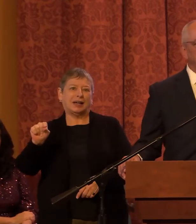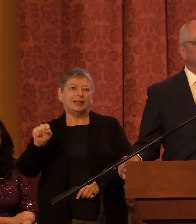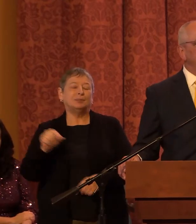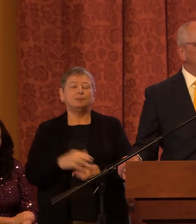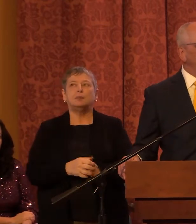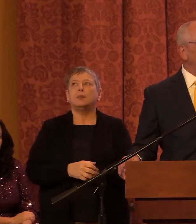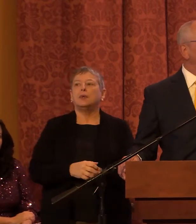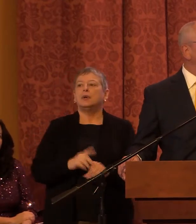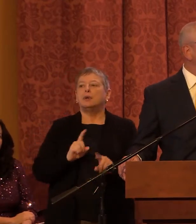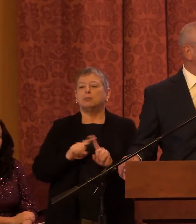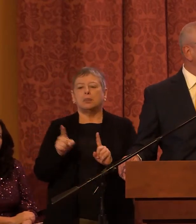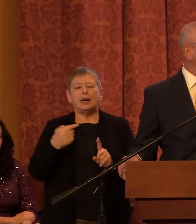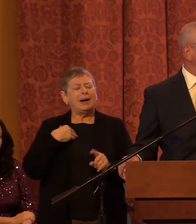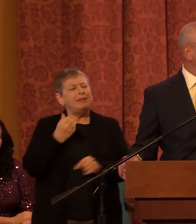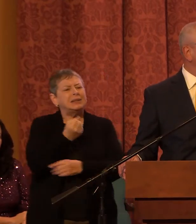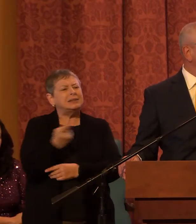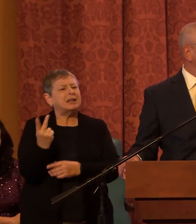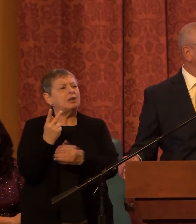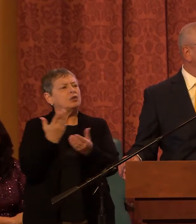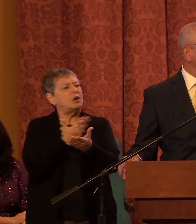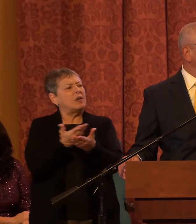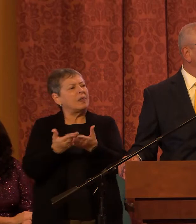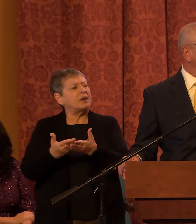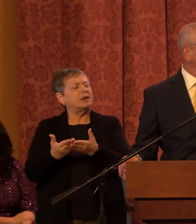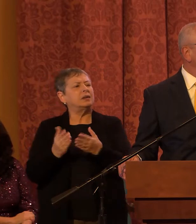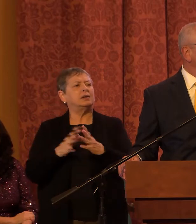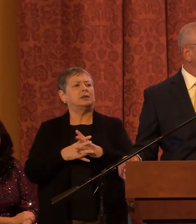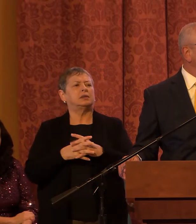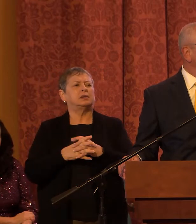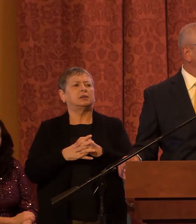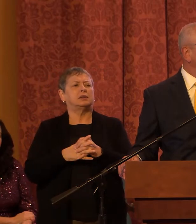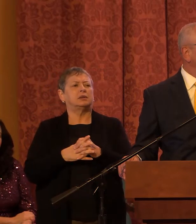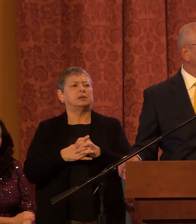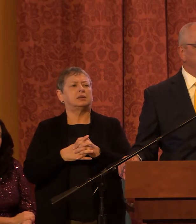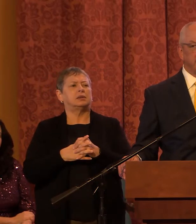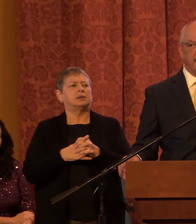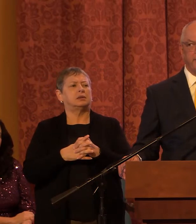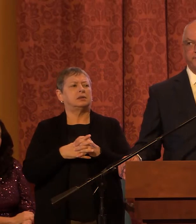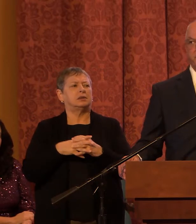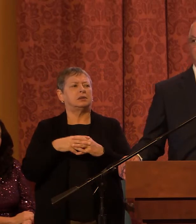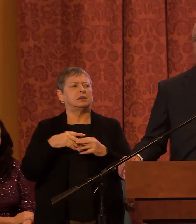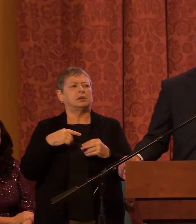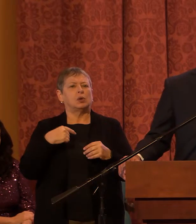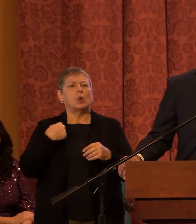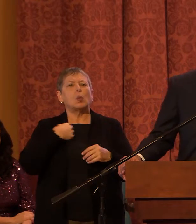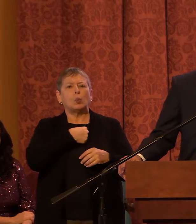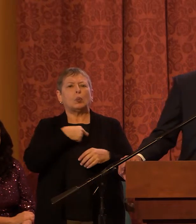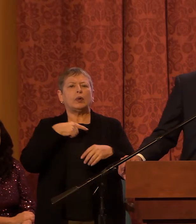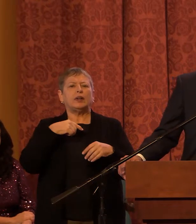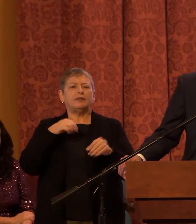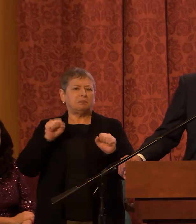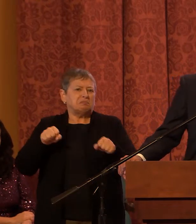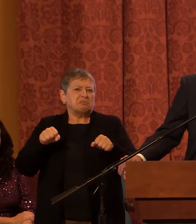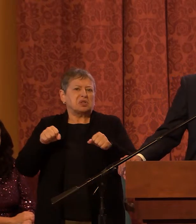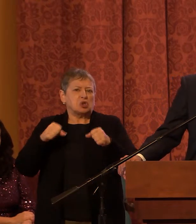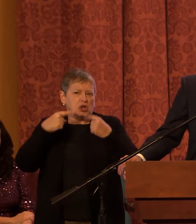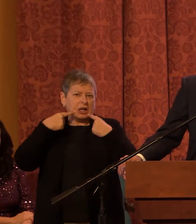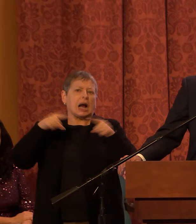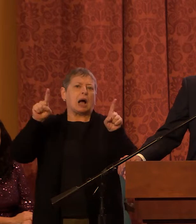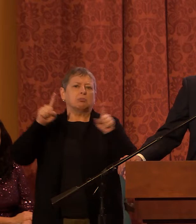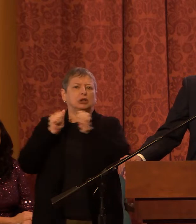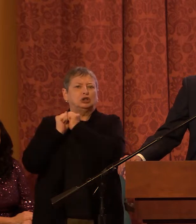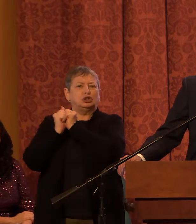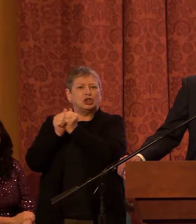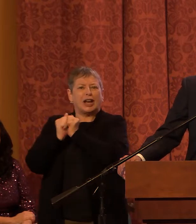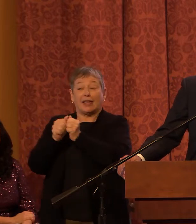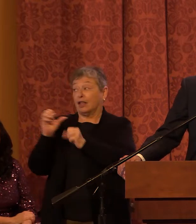But there were a number of things that we've been able to accomplish together. And she gave you